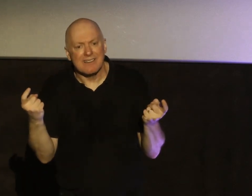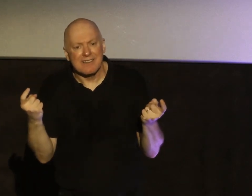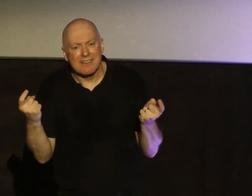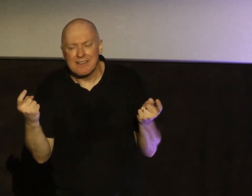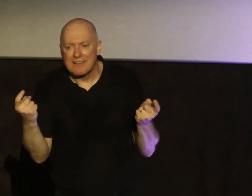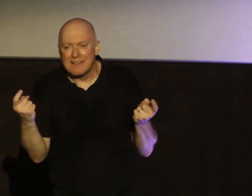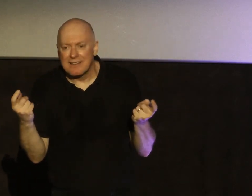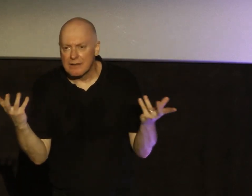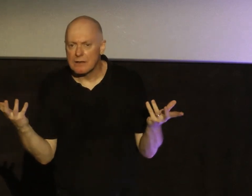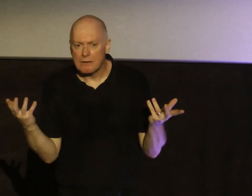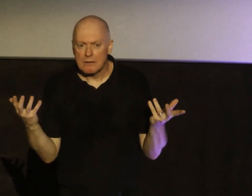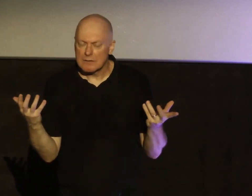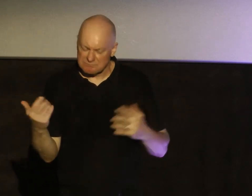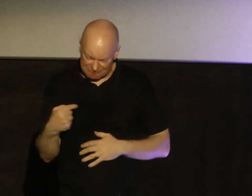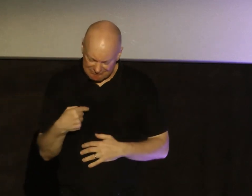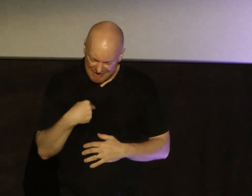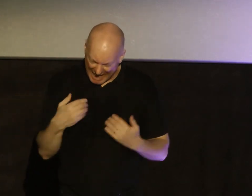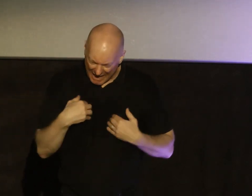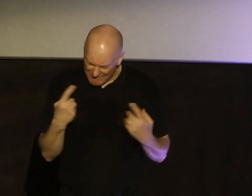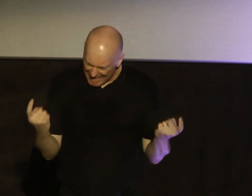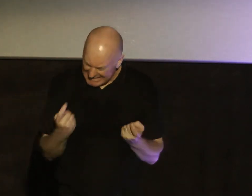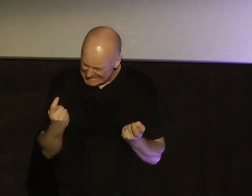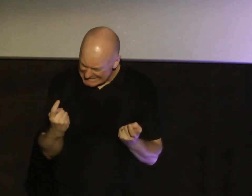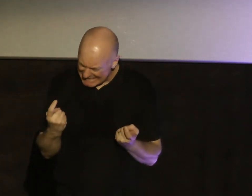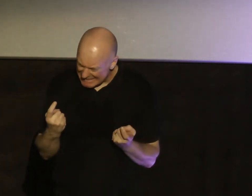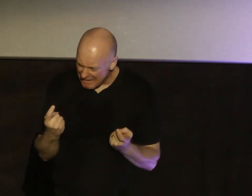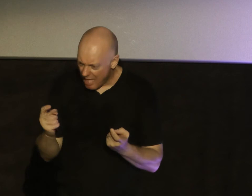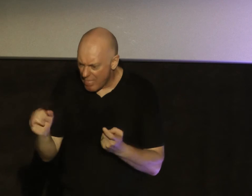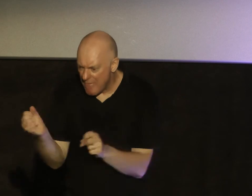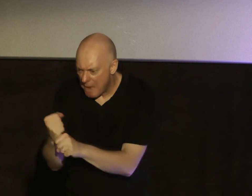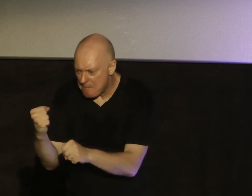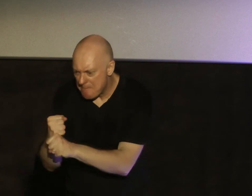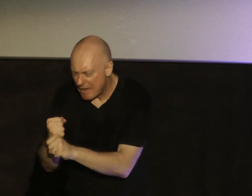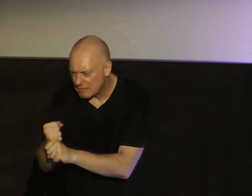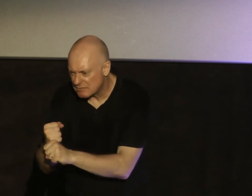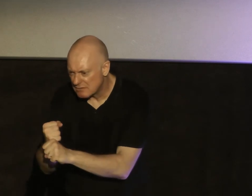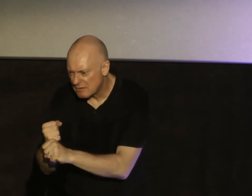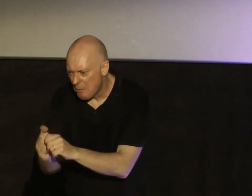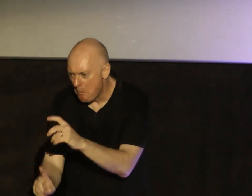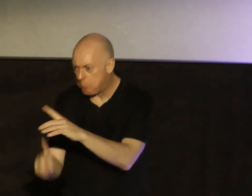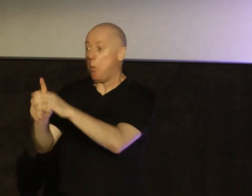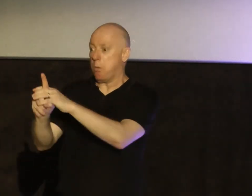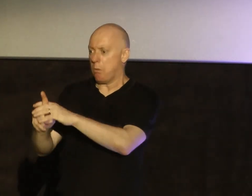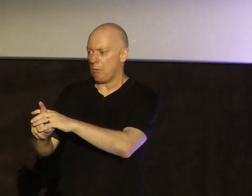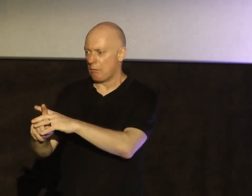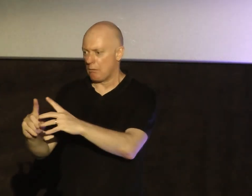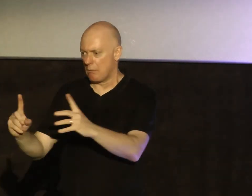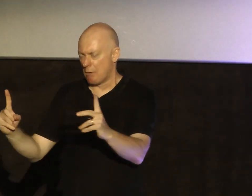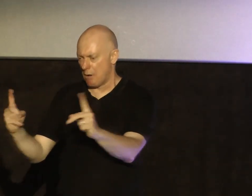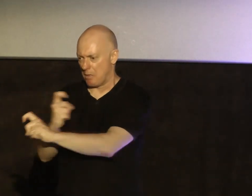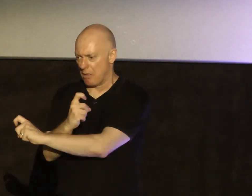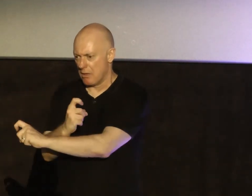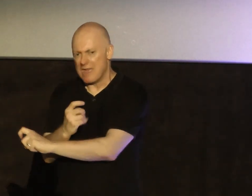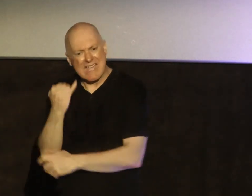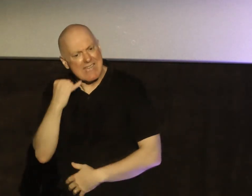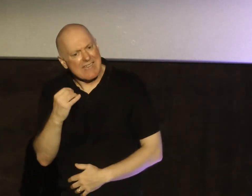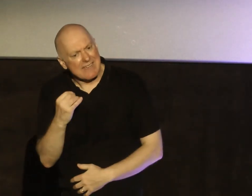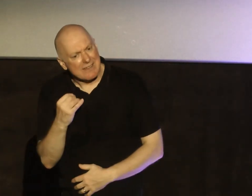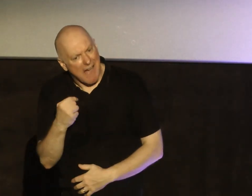Have I sinned in a way that has caused a complication in my relationship? Am I continually in a pattern of sin in my relationships that